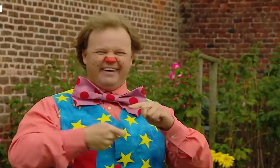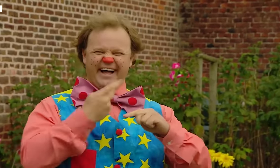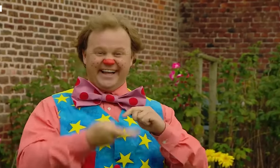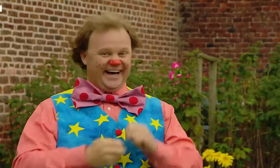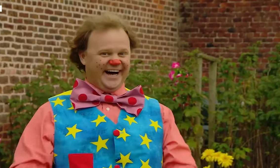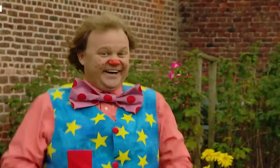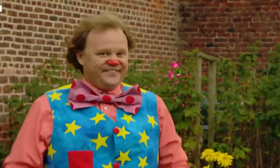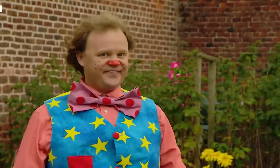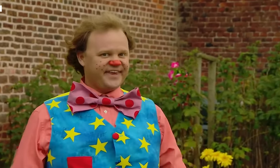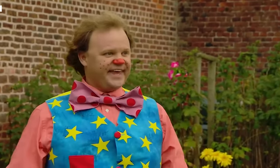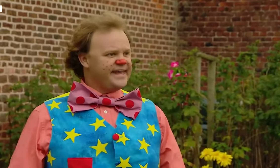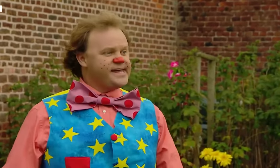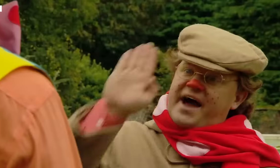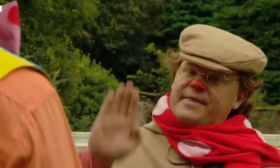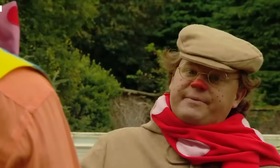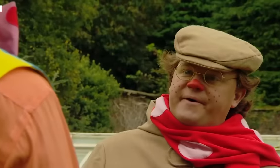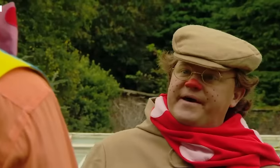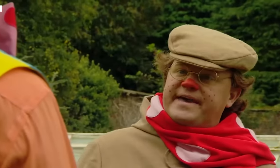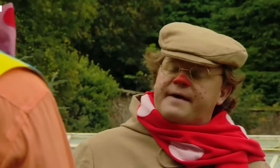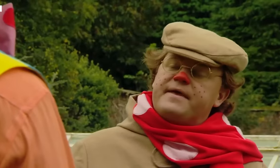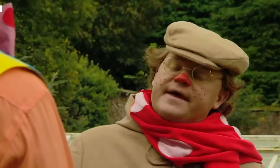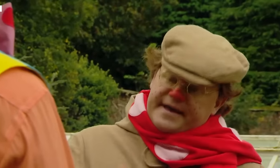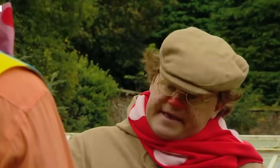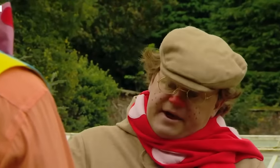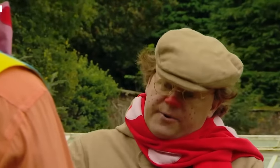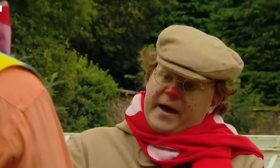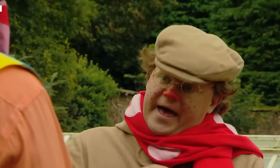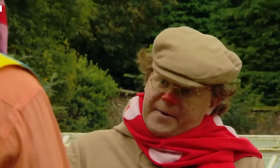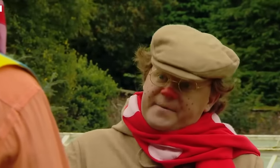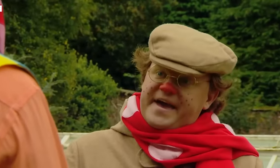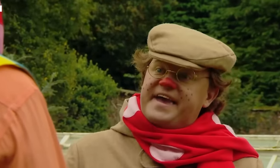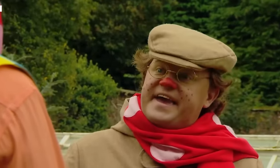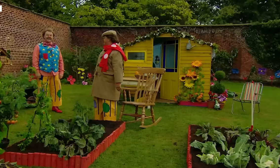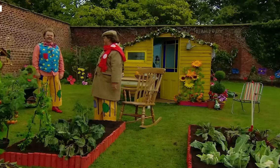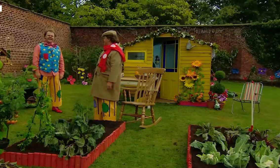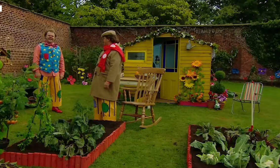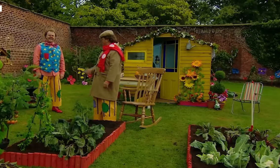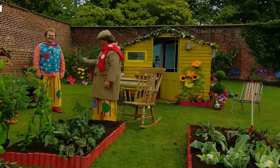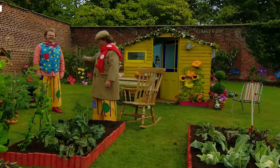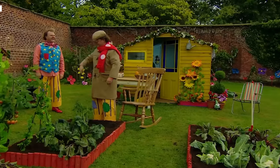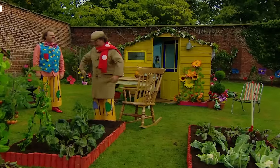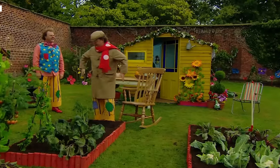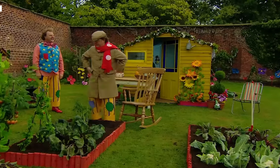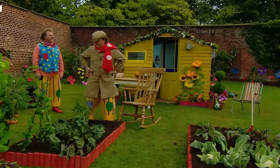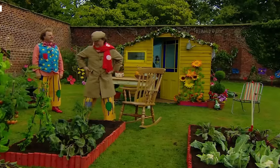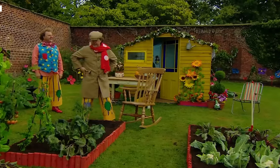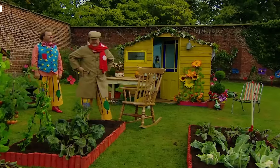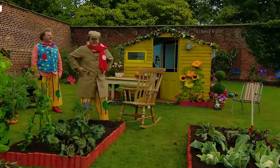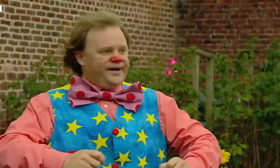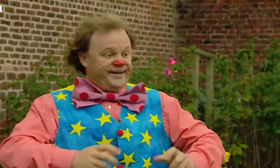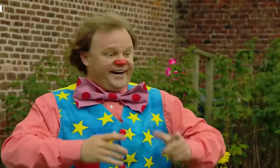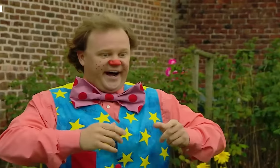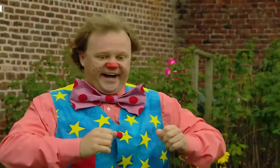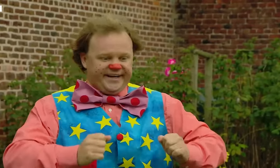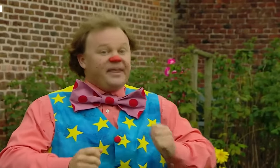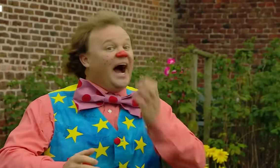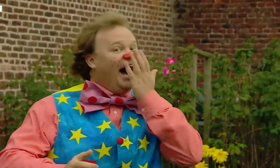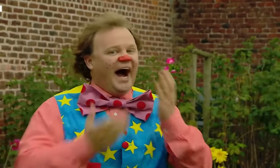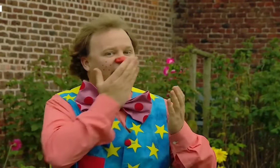Tumble. Hello, the boy. Can you help me? Right, listen, hold on tight. That's it. We're going to pull these carrots up. Right, go on.